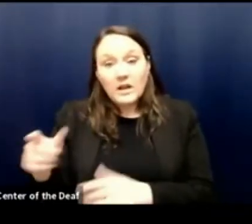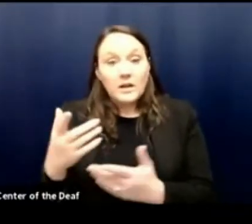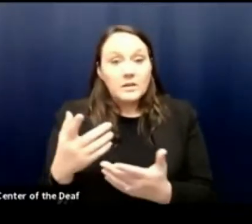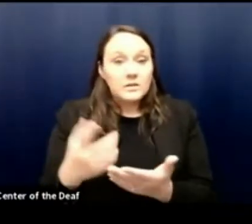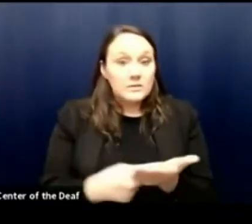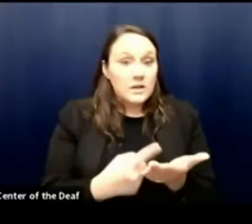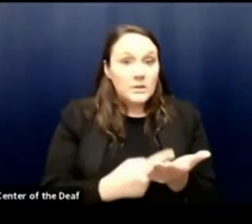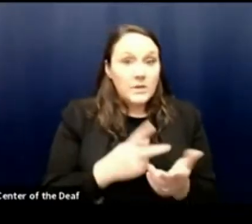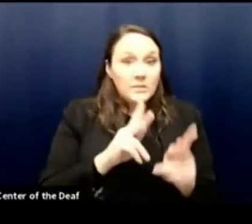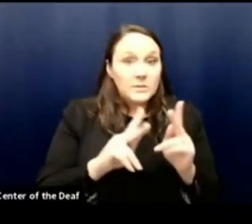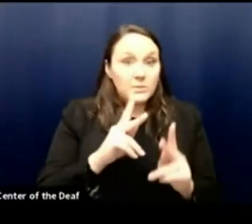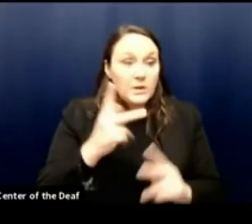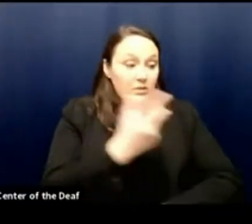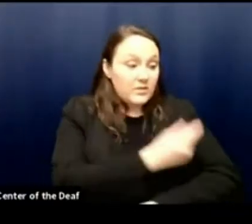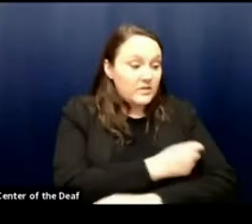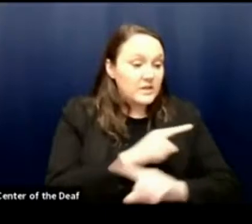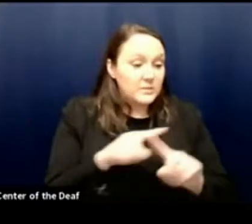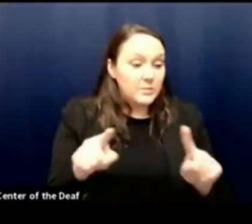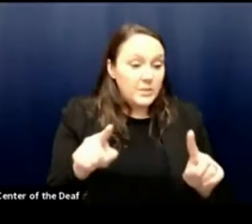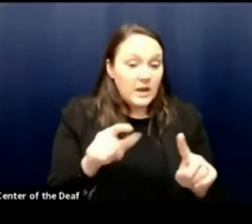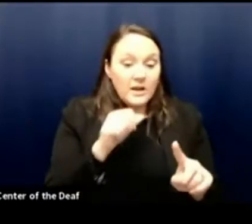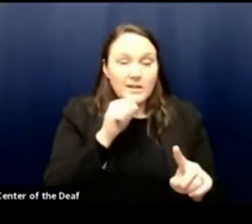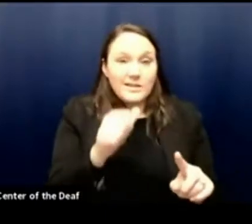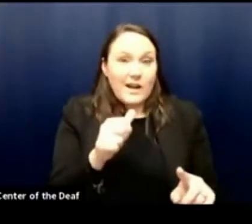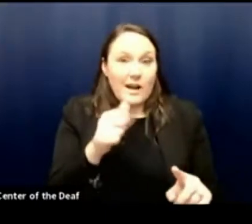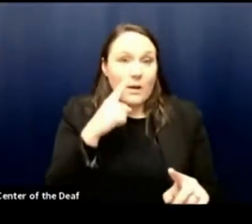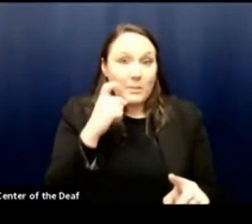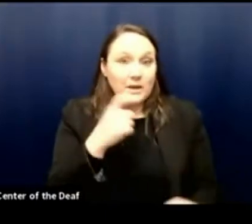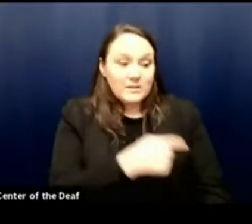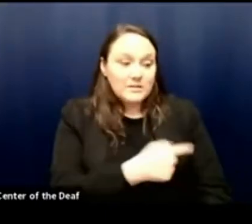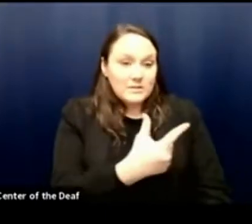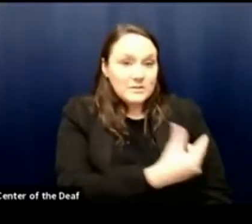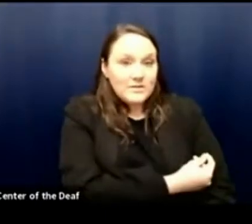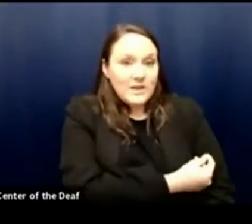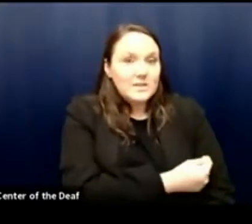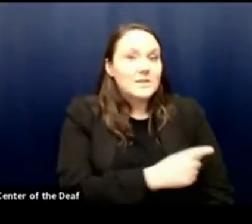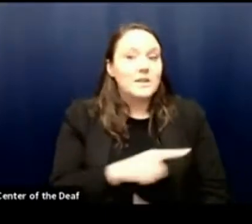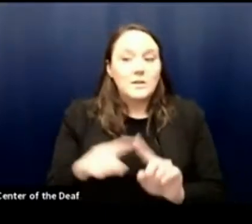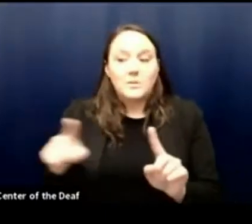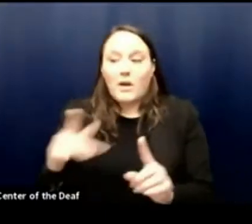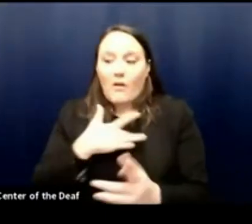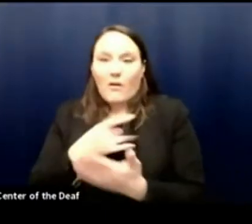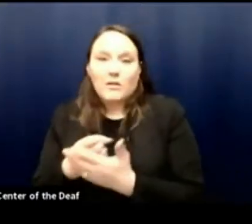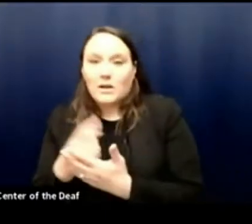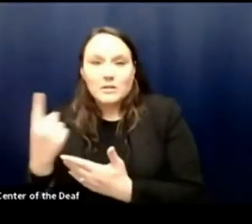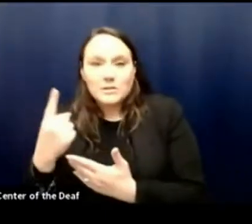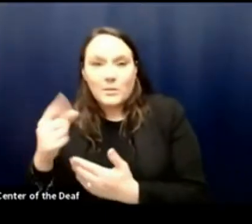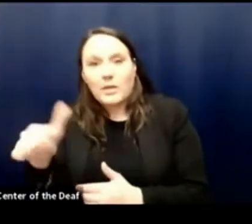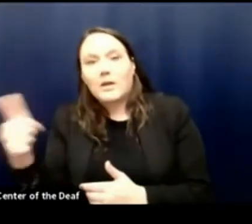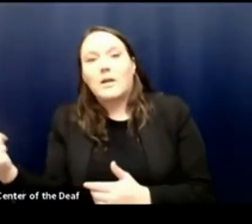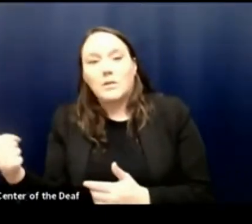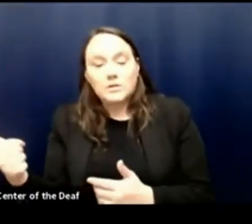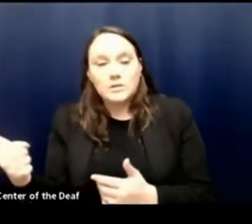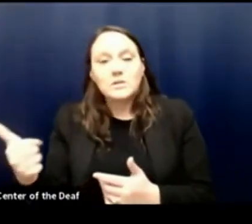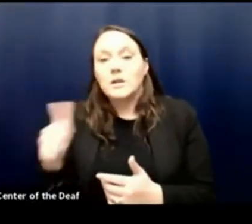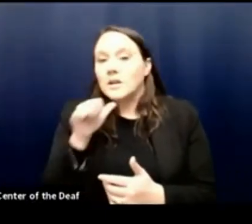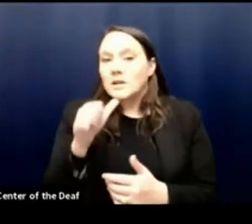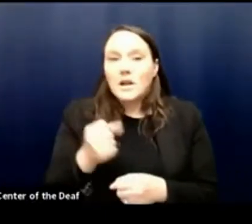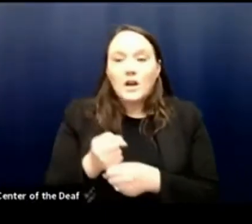totally unrelated to the vaccine, they pass away from something else, and that can happen. So it's not caused by the